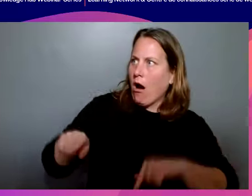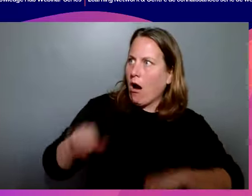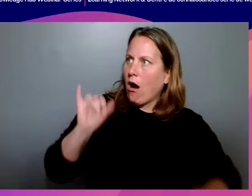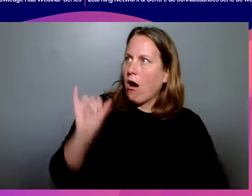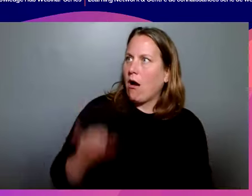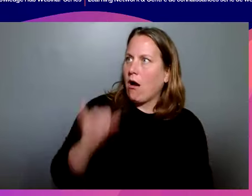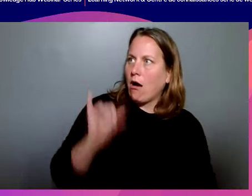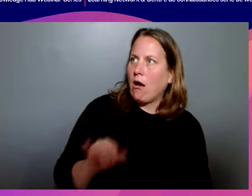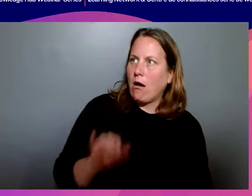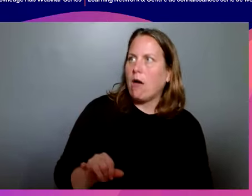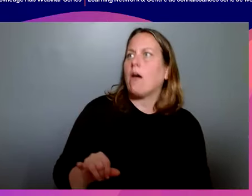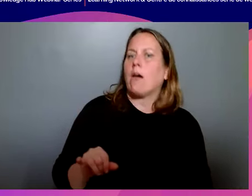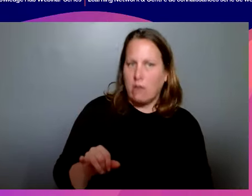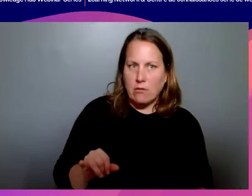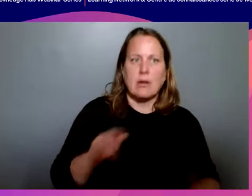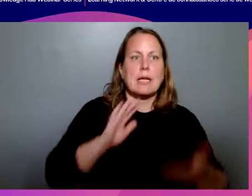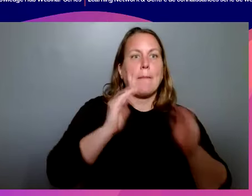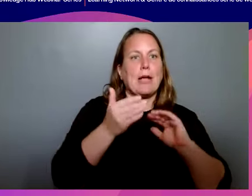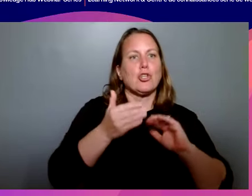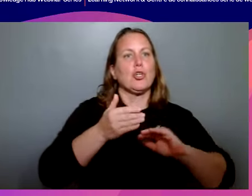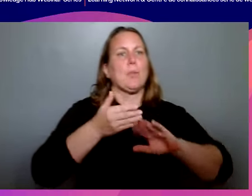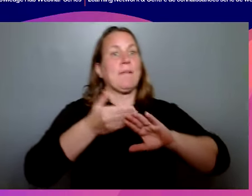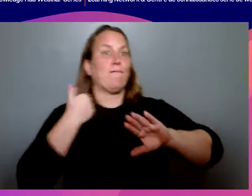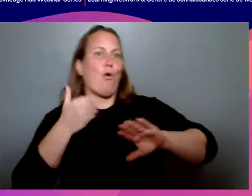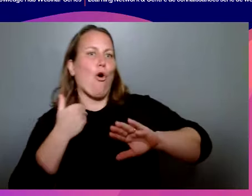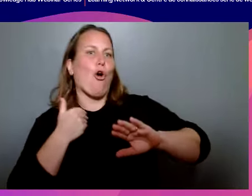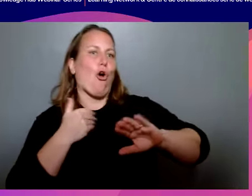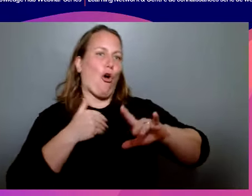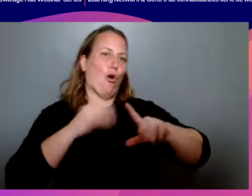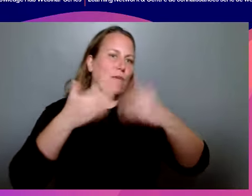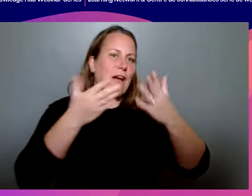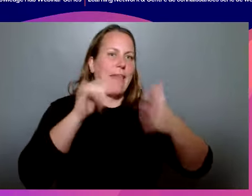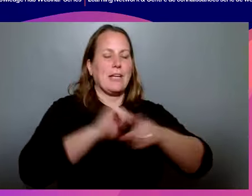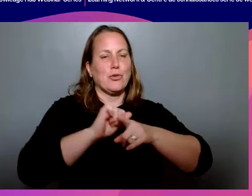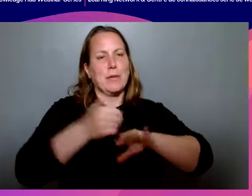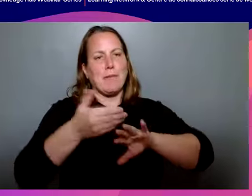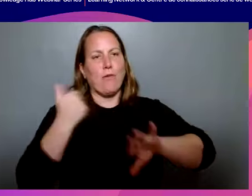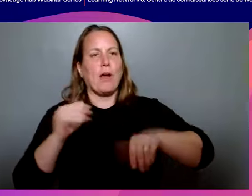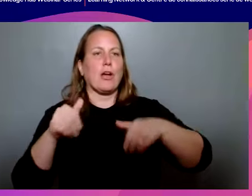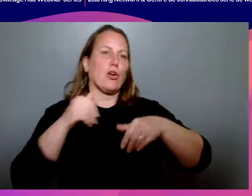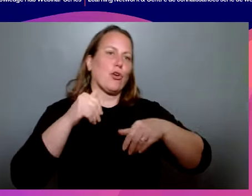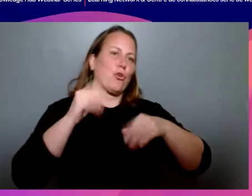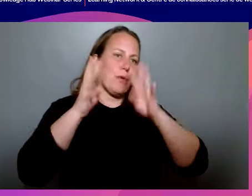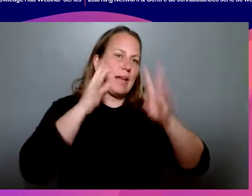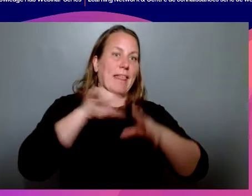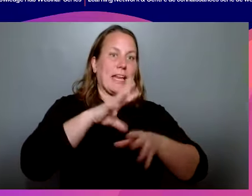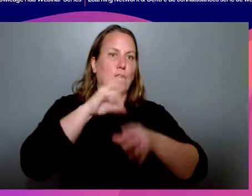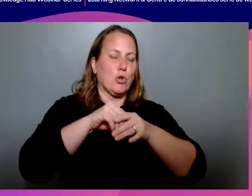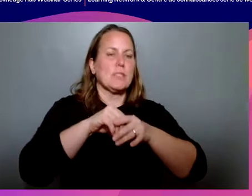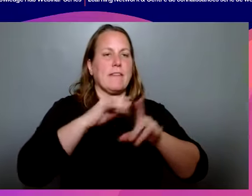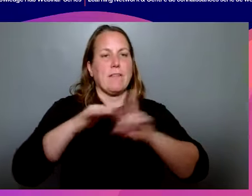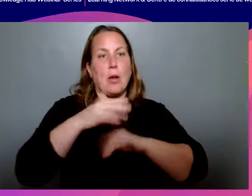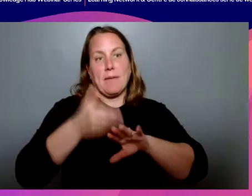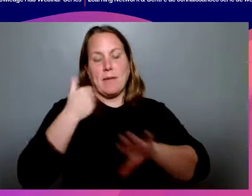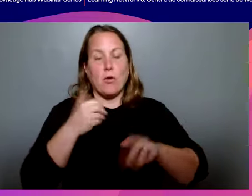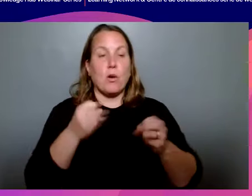actually, doing the preventative work. And so I think pitching the idea as it being preventative, like